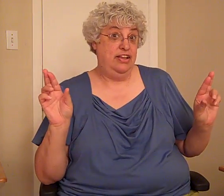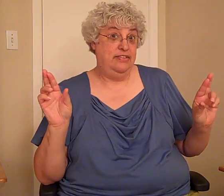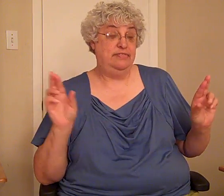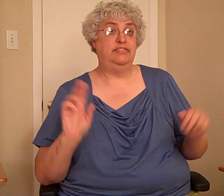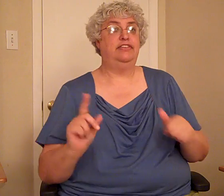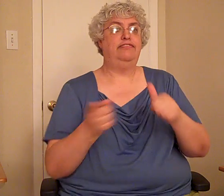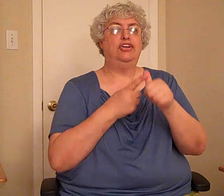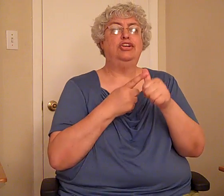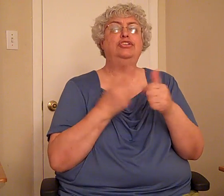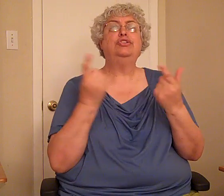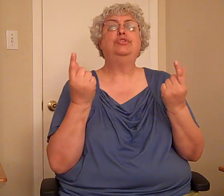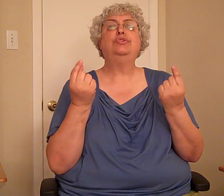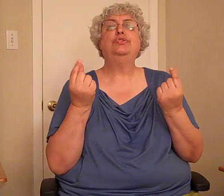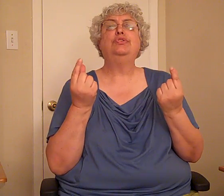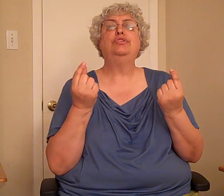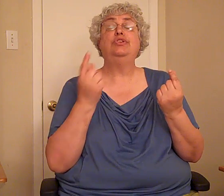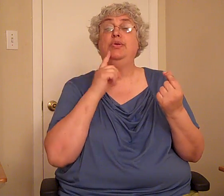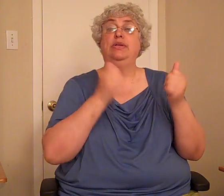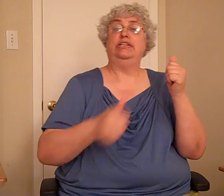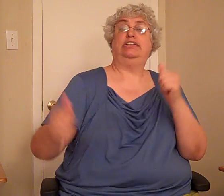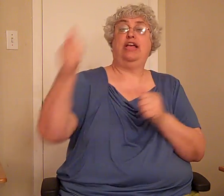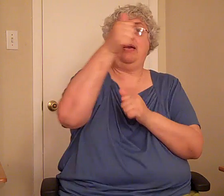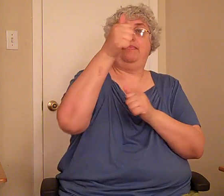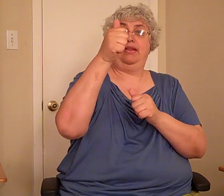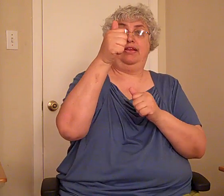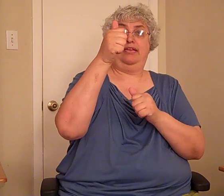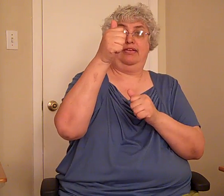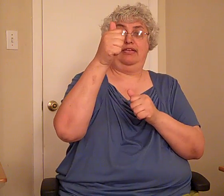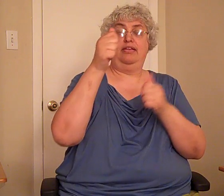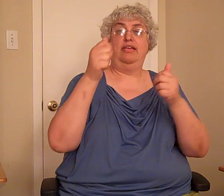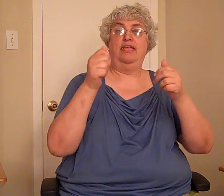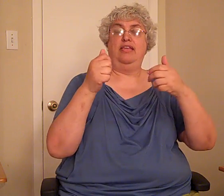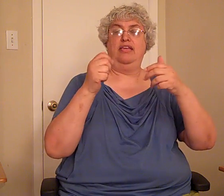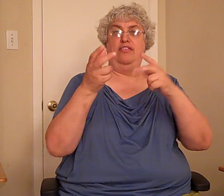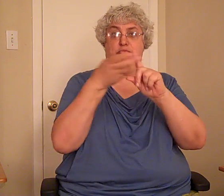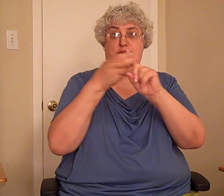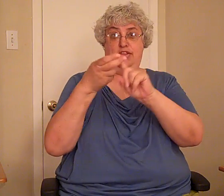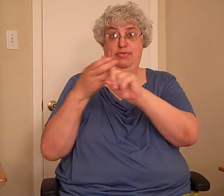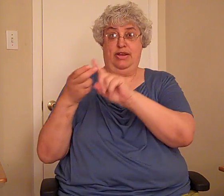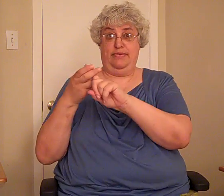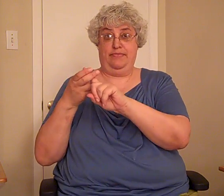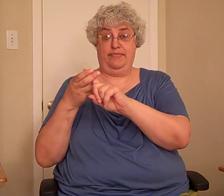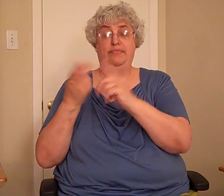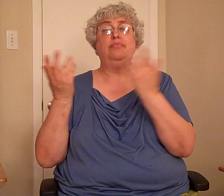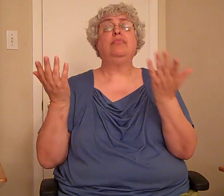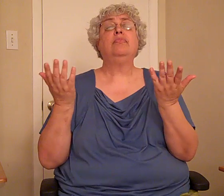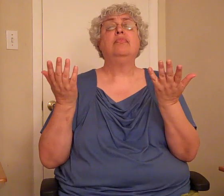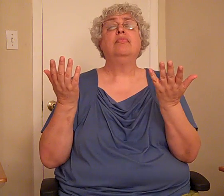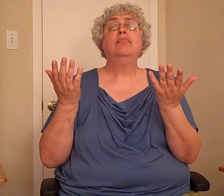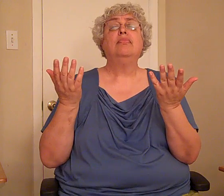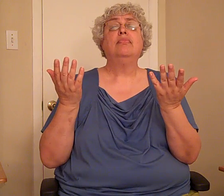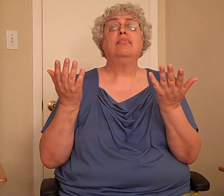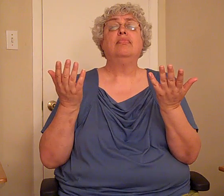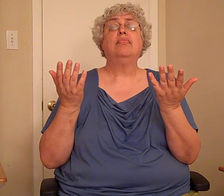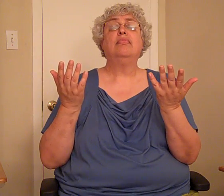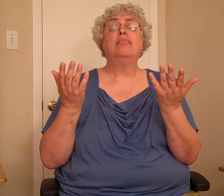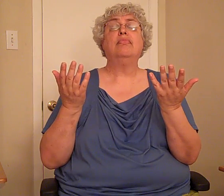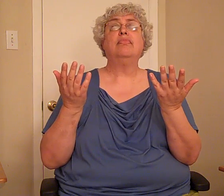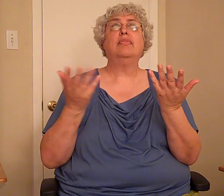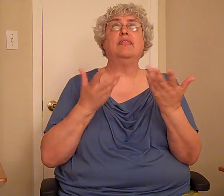you need to do, if you want to be in a dominant position, you want to dominate in the game of prospecting, it comes with and